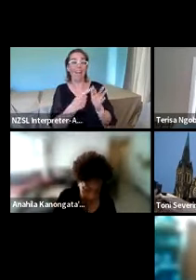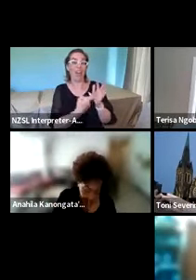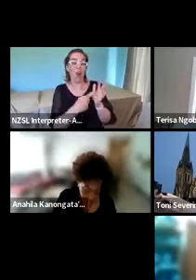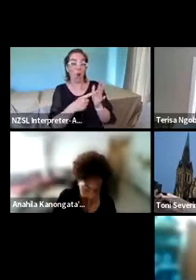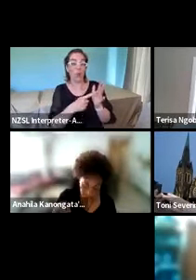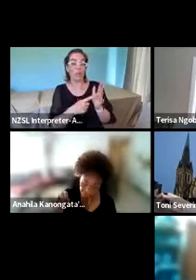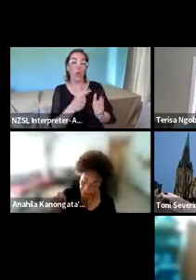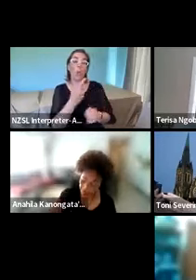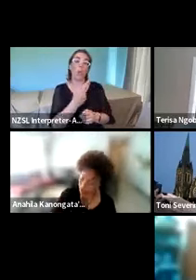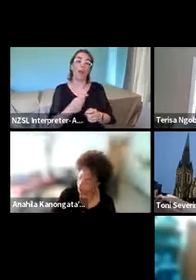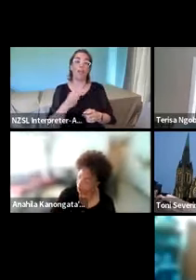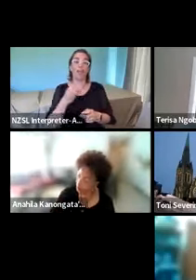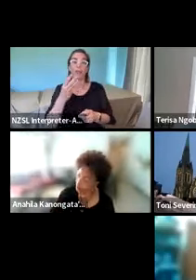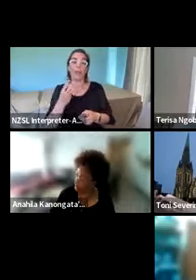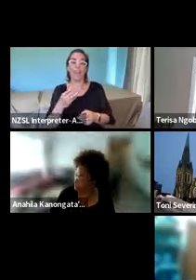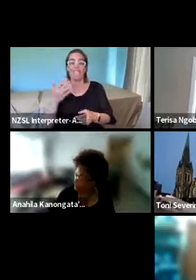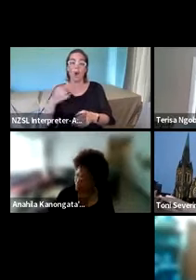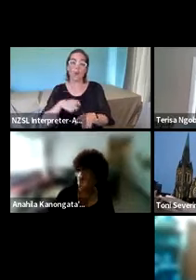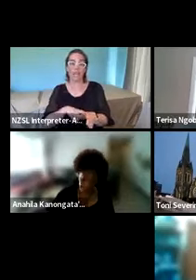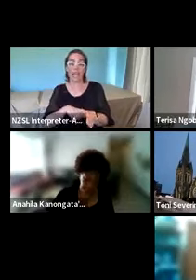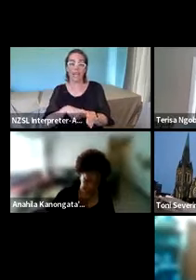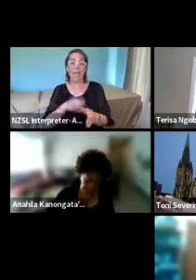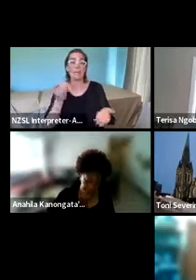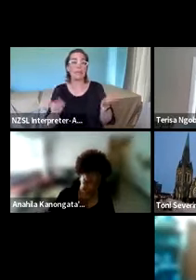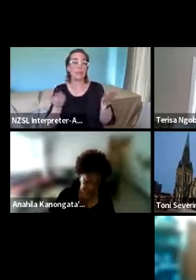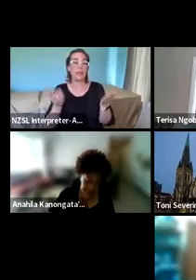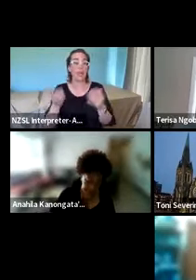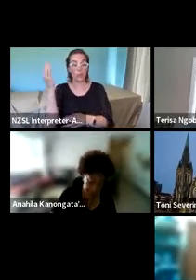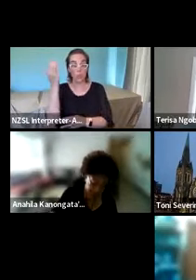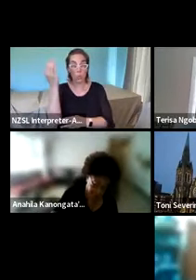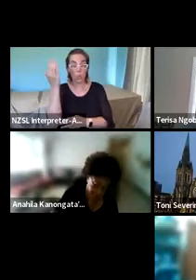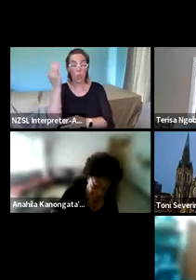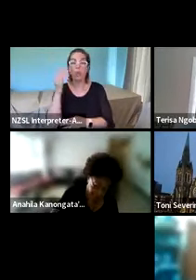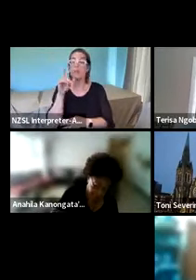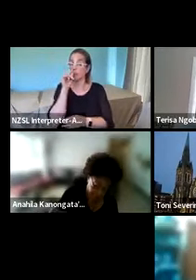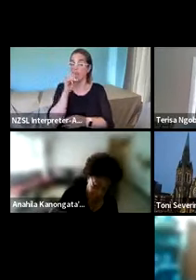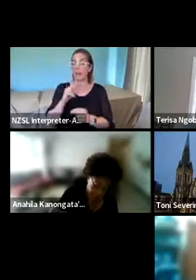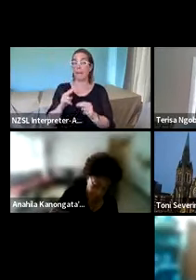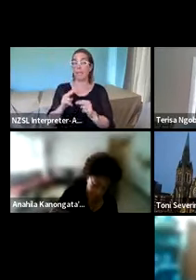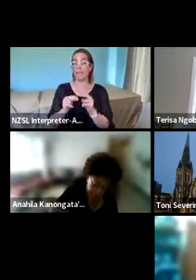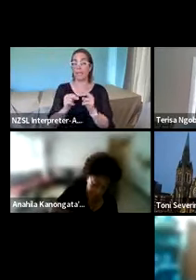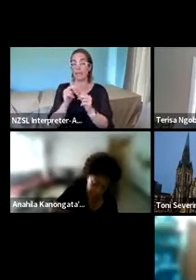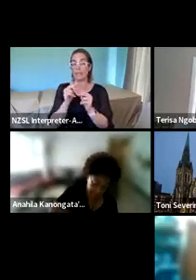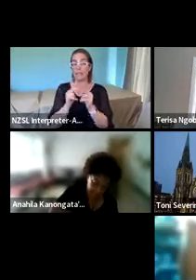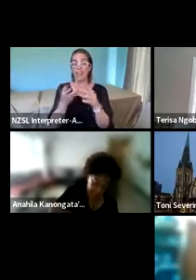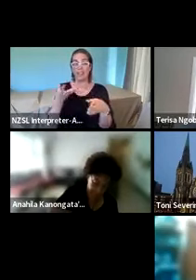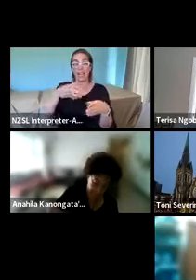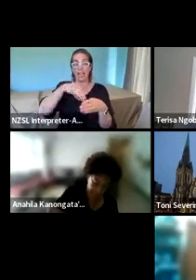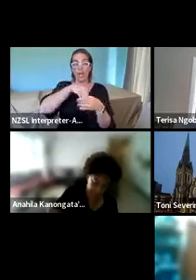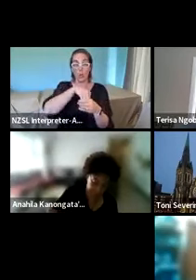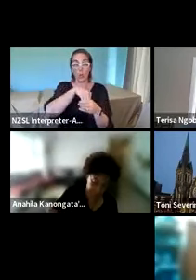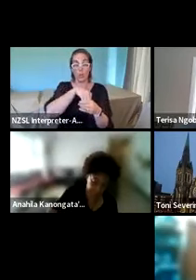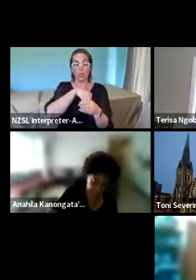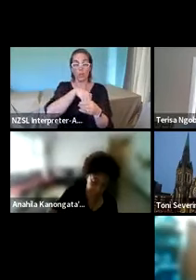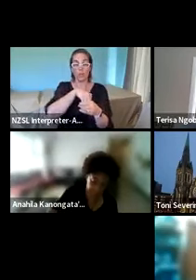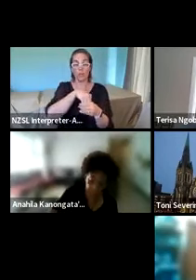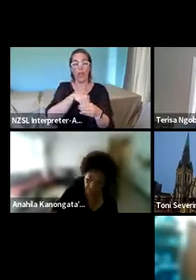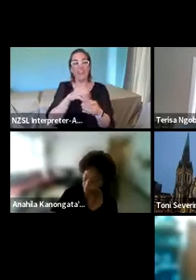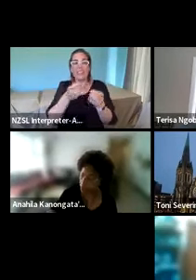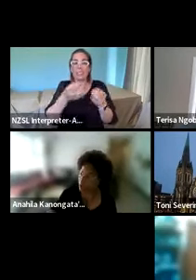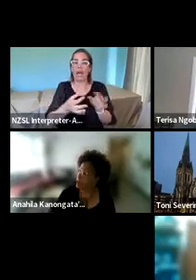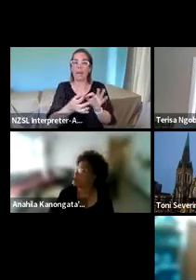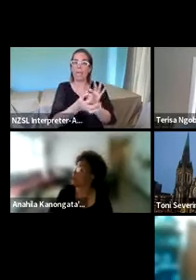5 yearly, if I remember correctly, depending on the school. So you could start building that in and then again start measuring it.